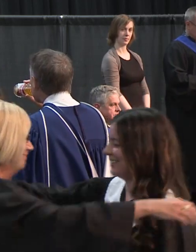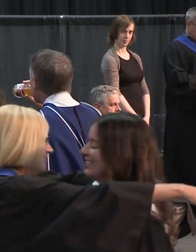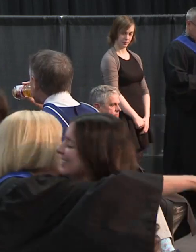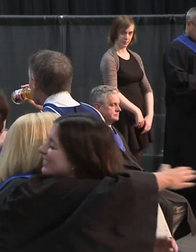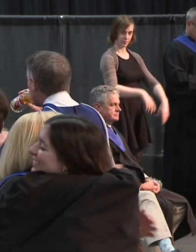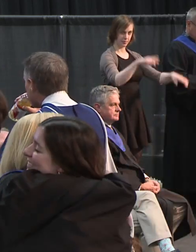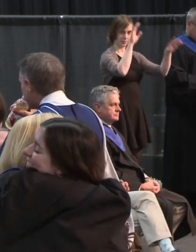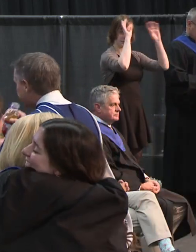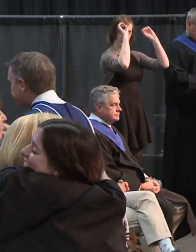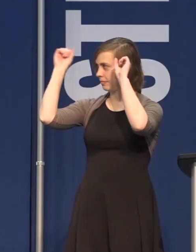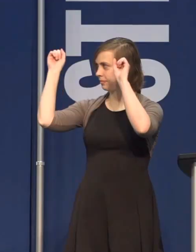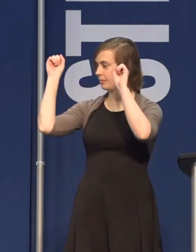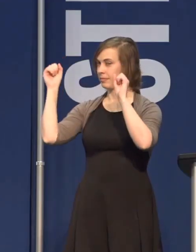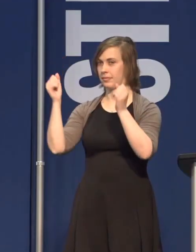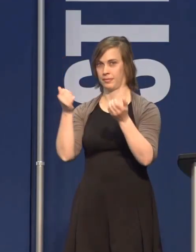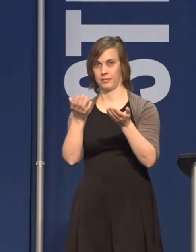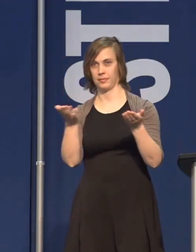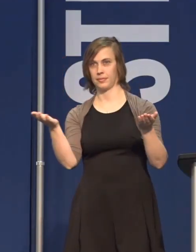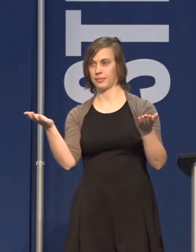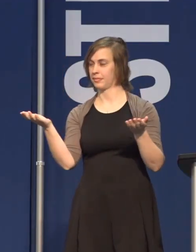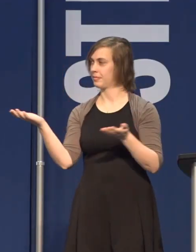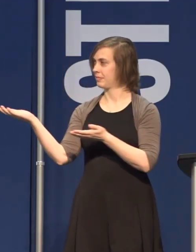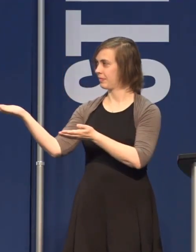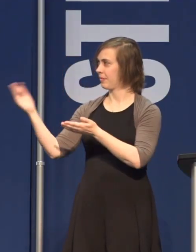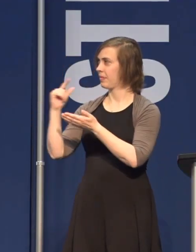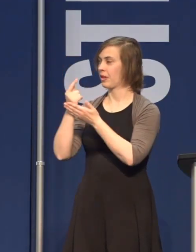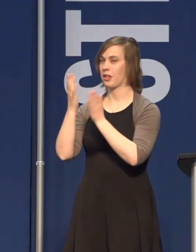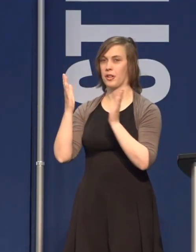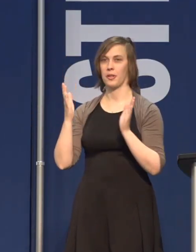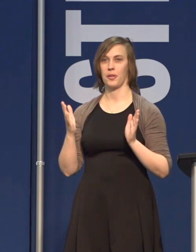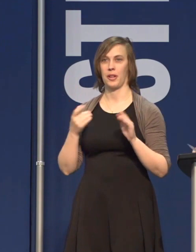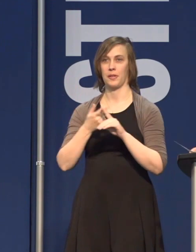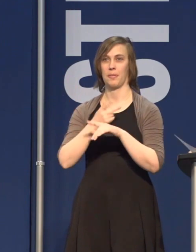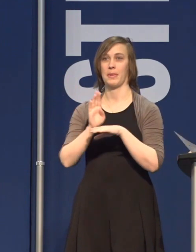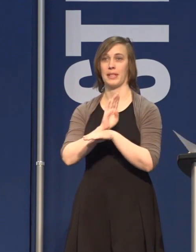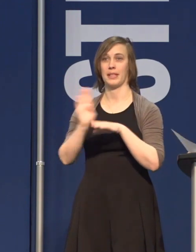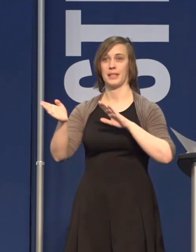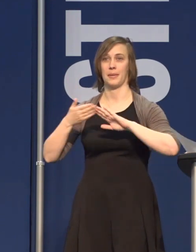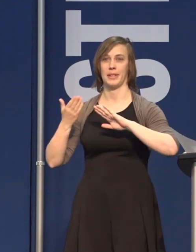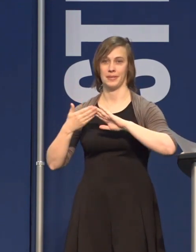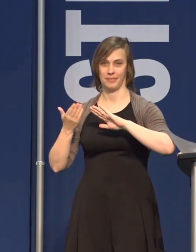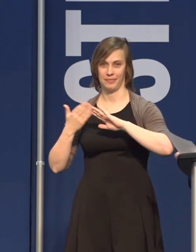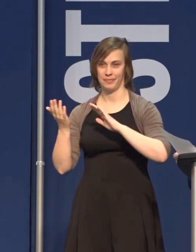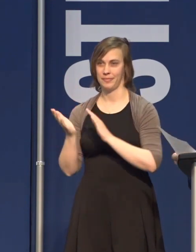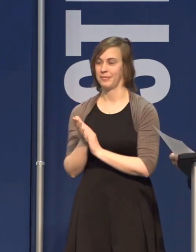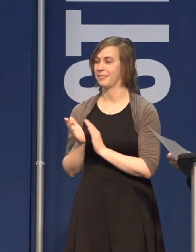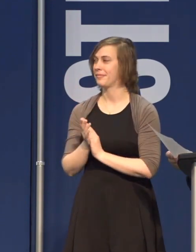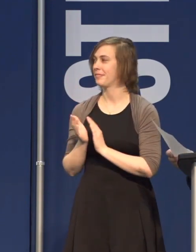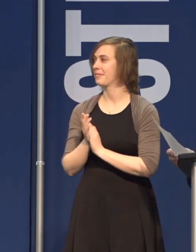Mr. President, ladies and gentlemen, the graduates in business administration.